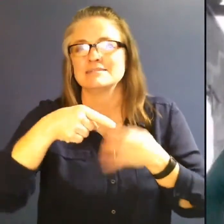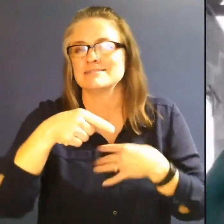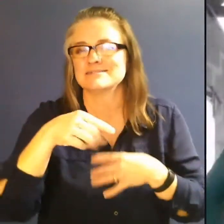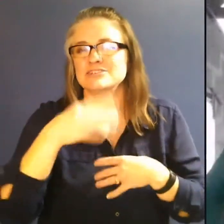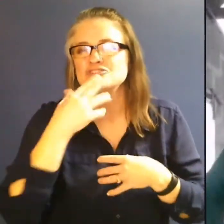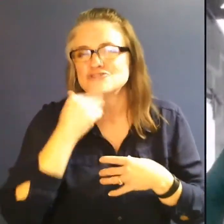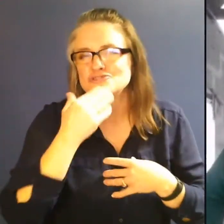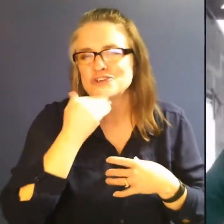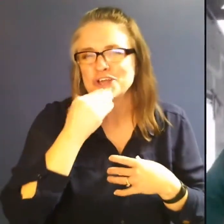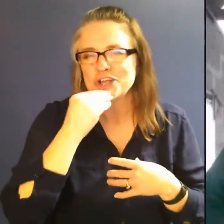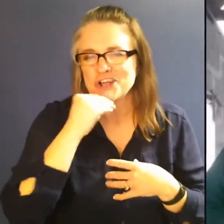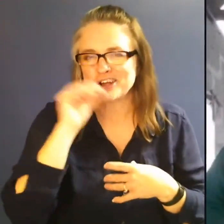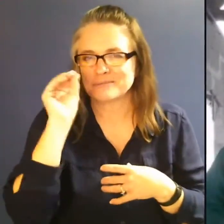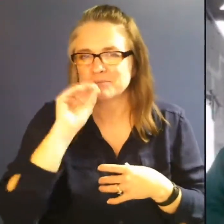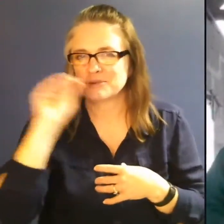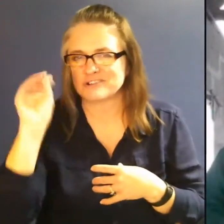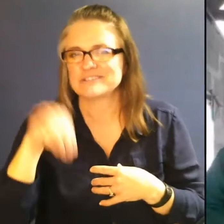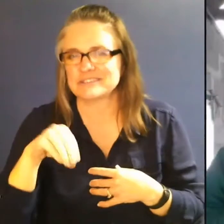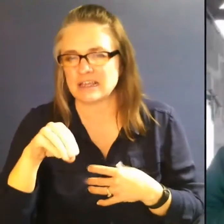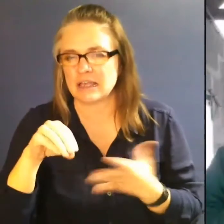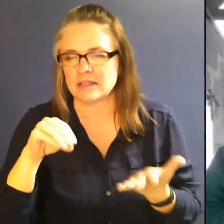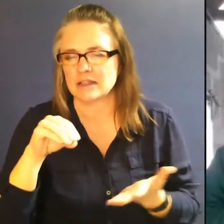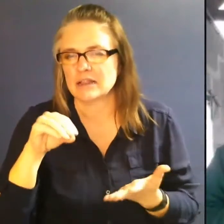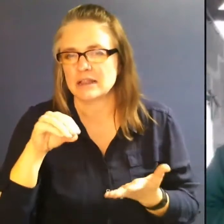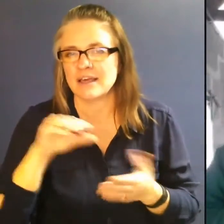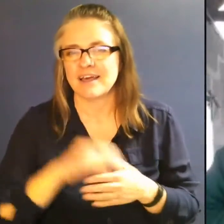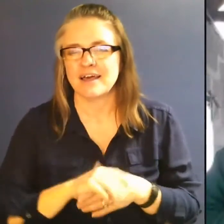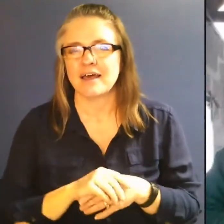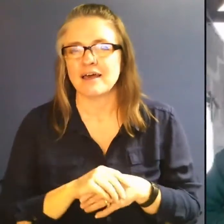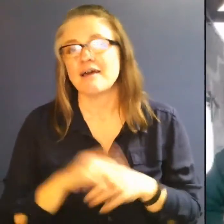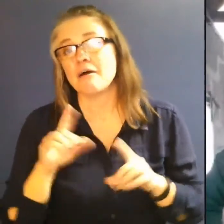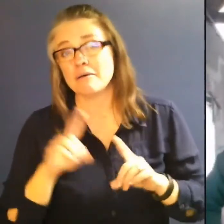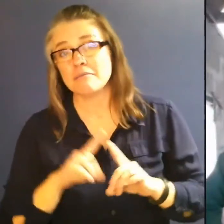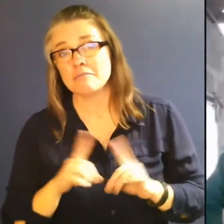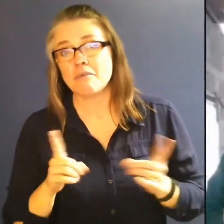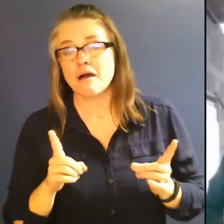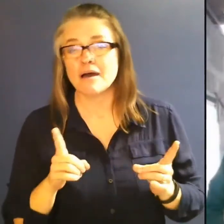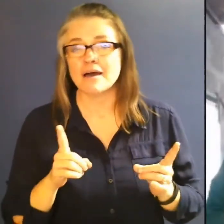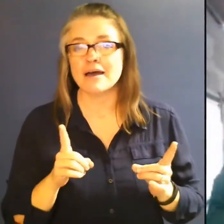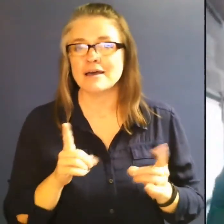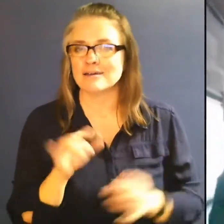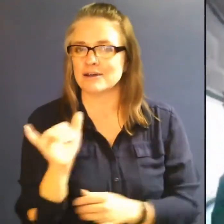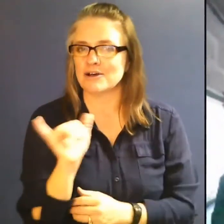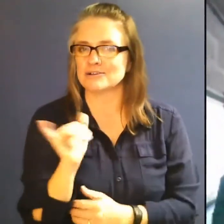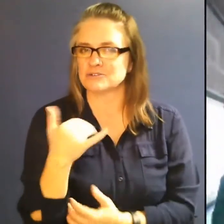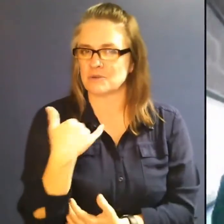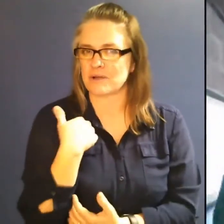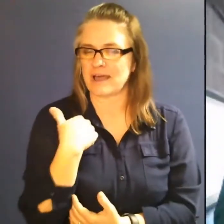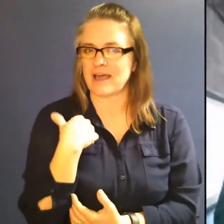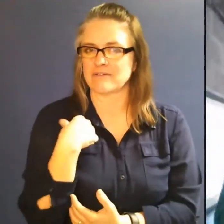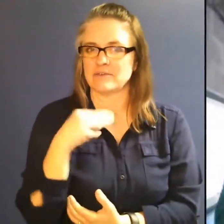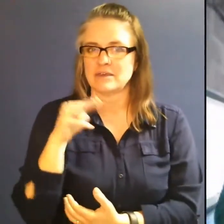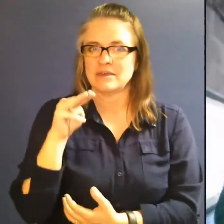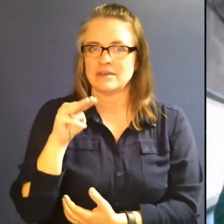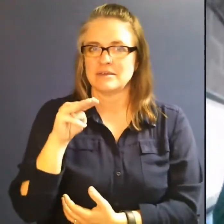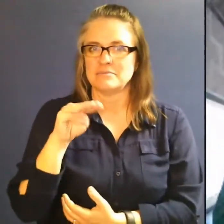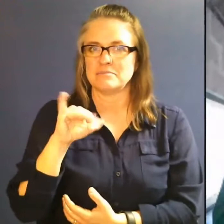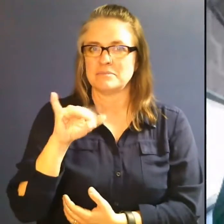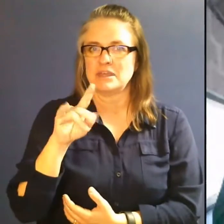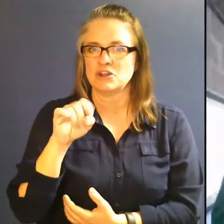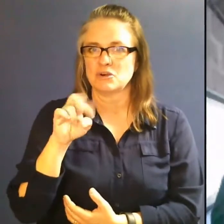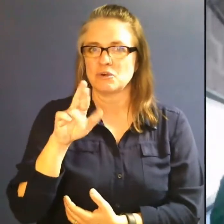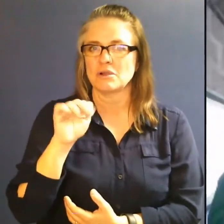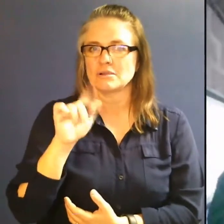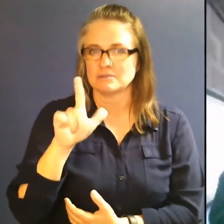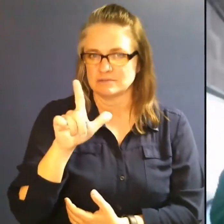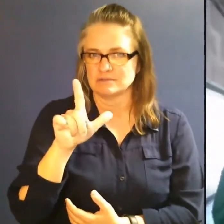say it's roughly the percent, but it really it also has the minerals in there too with the sugar.